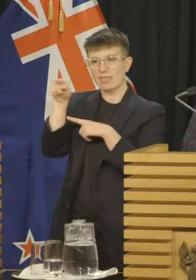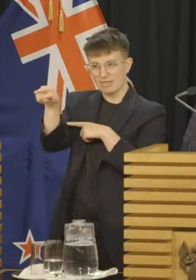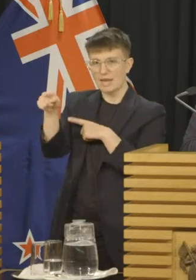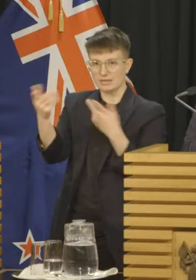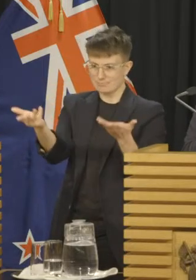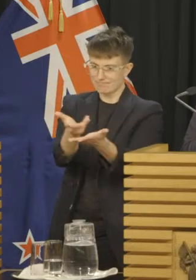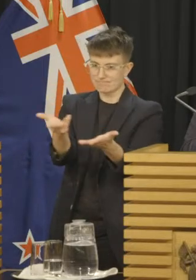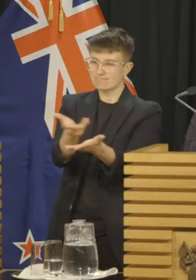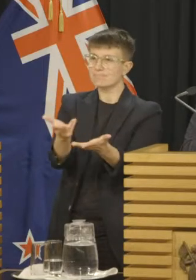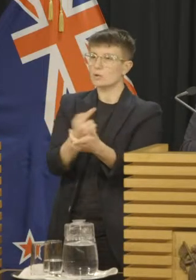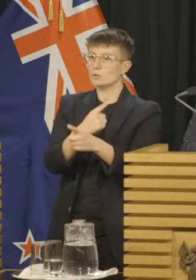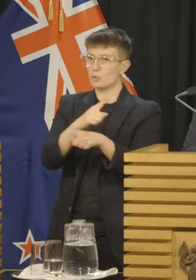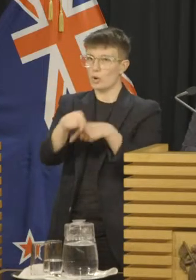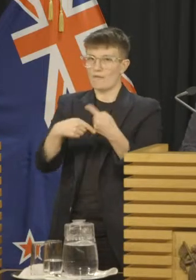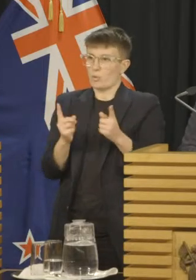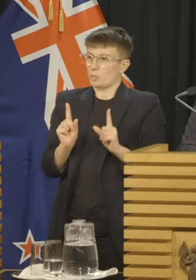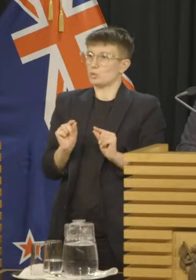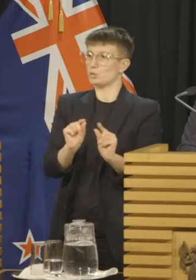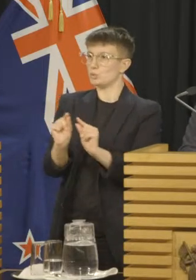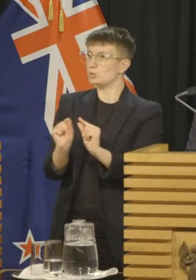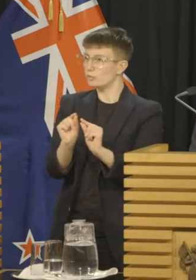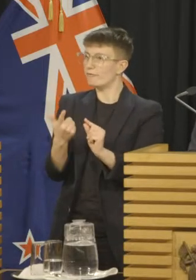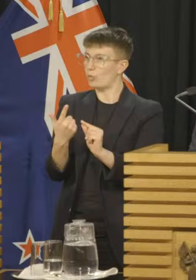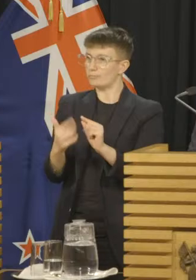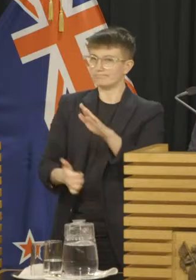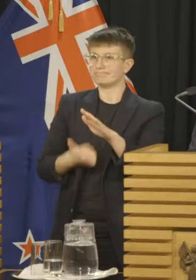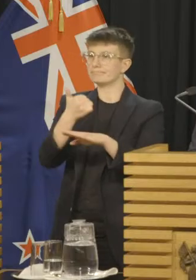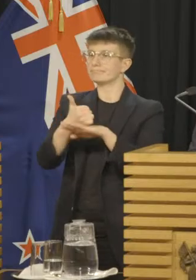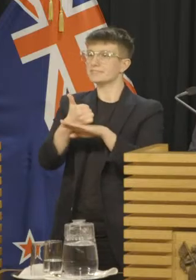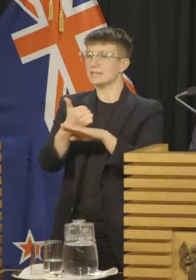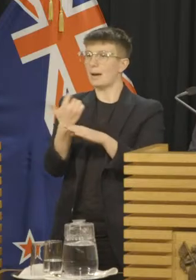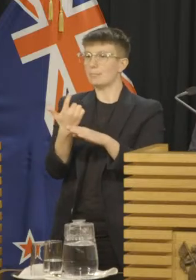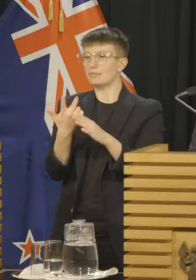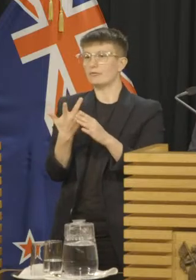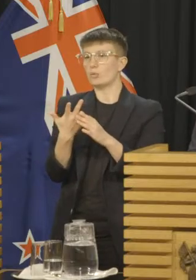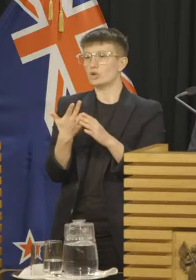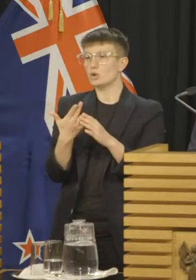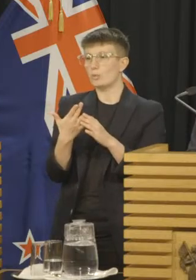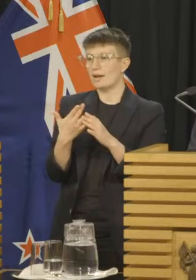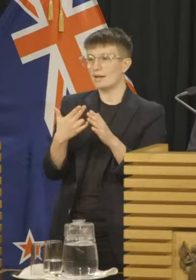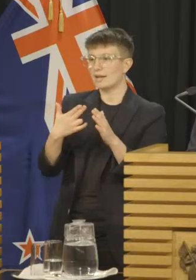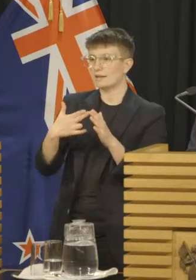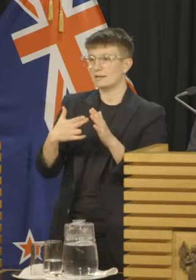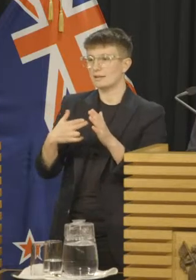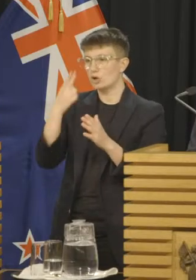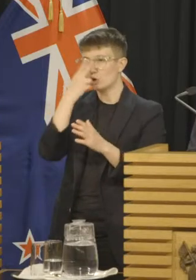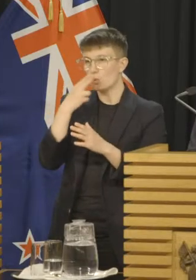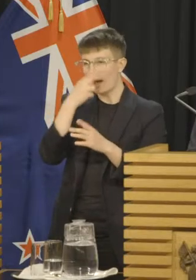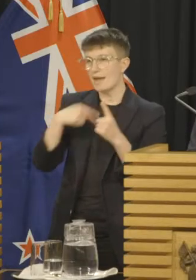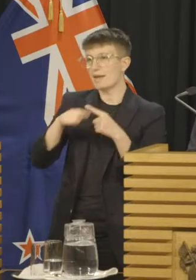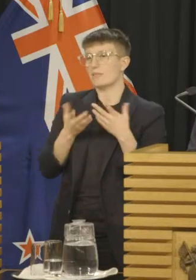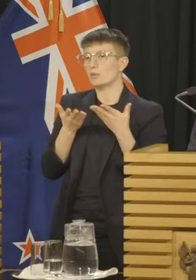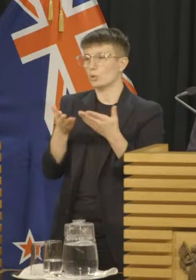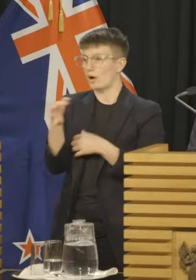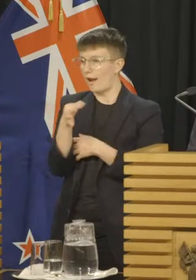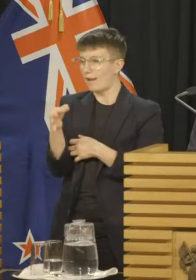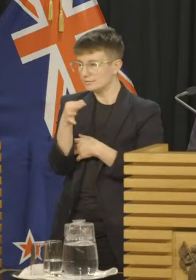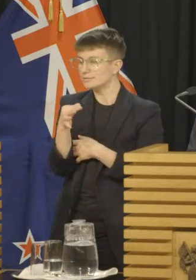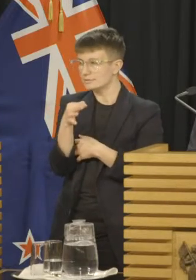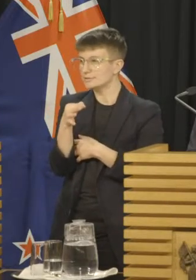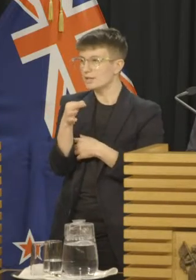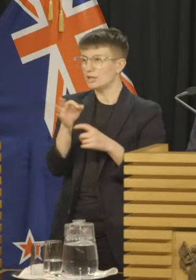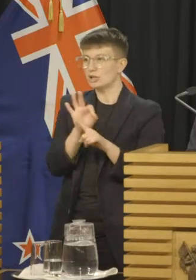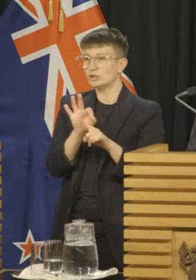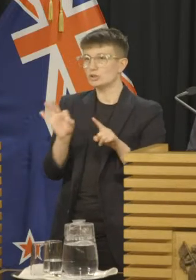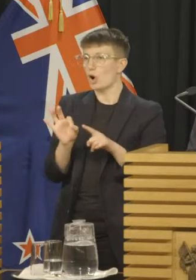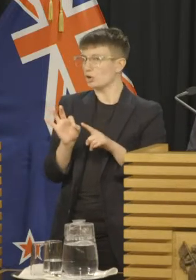their counterparts in realm countries, so particularly Niue and the Cook Islands. Again, it's not one way though, so it is